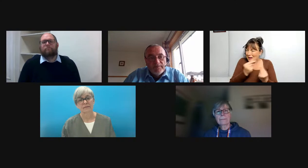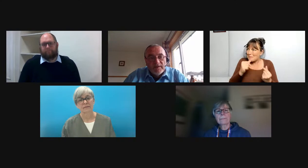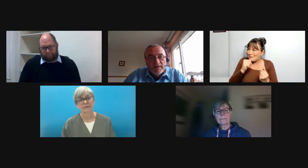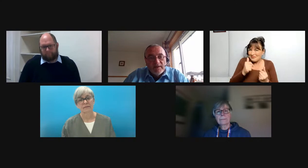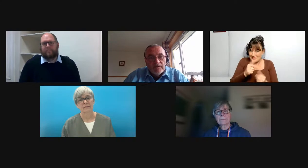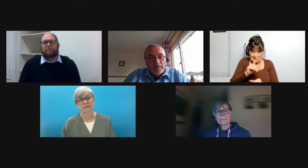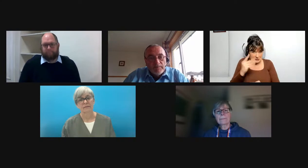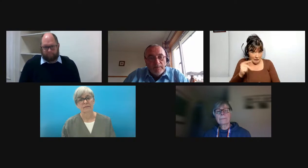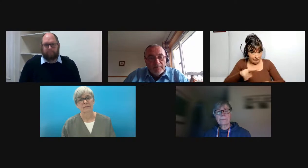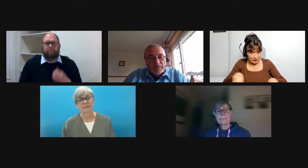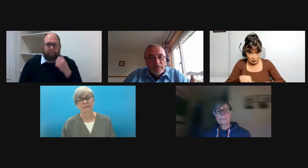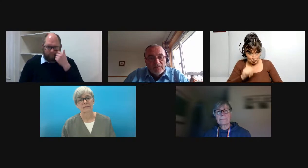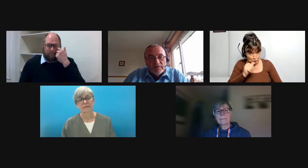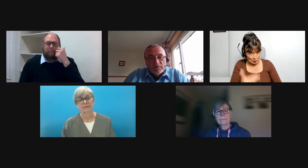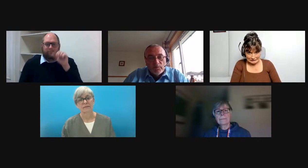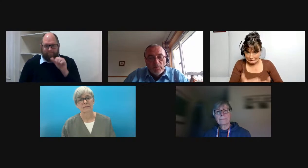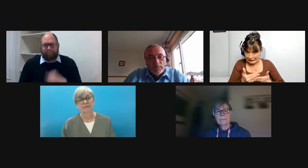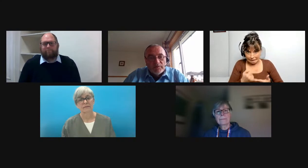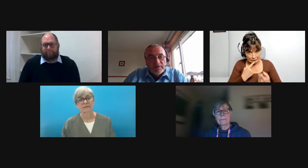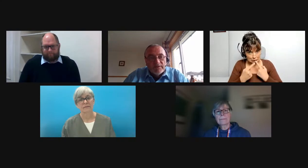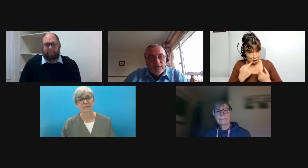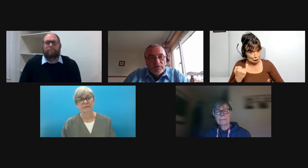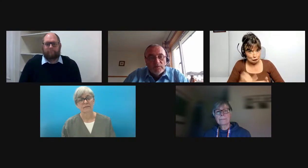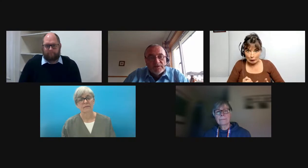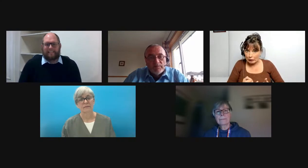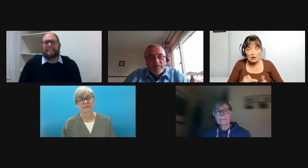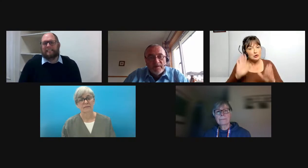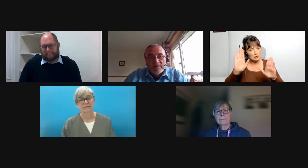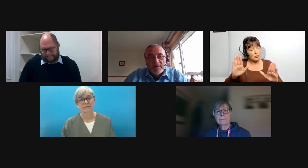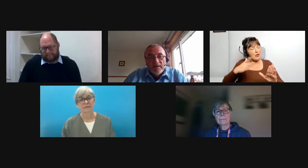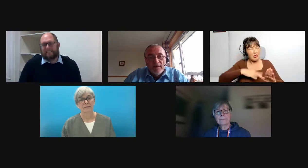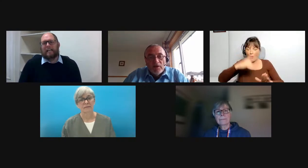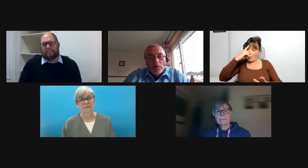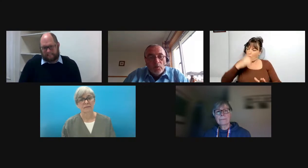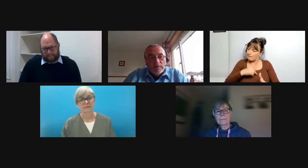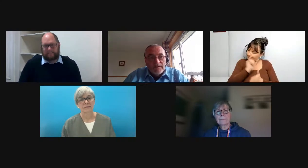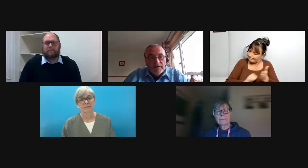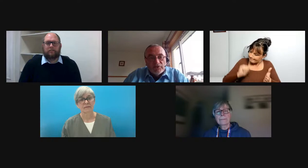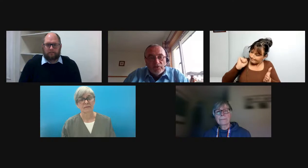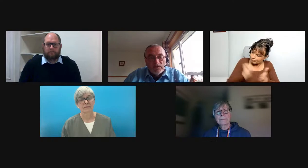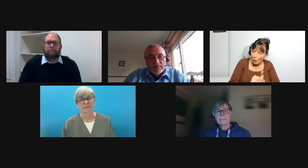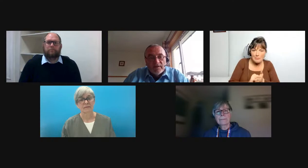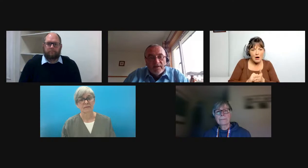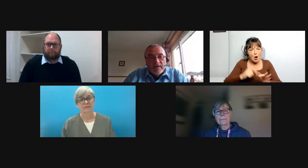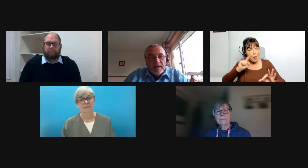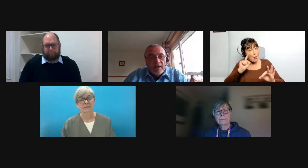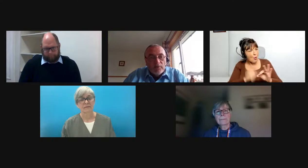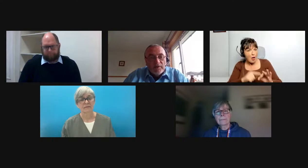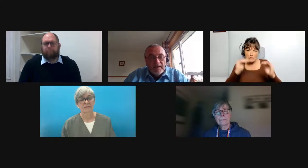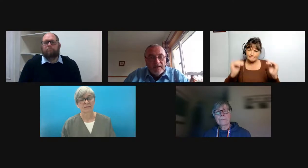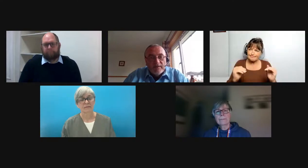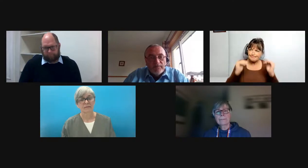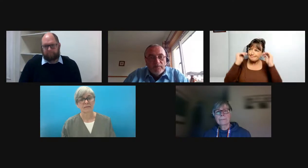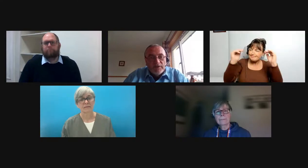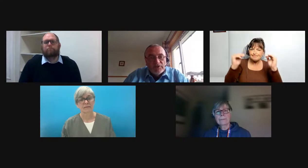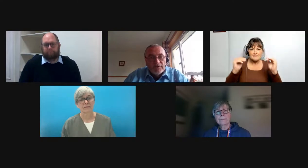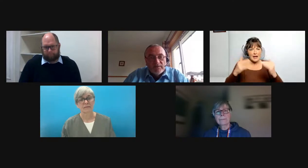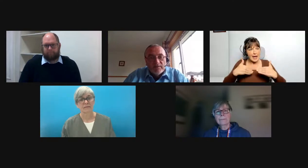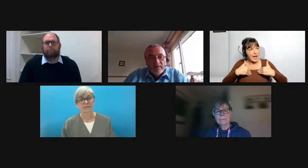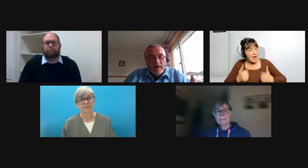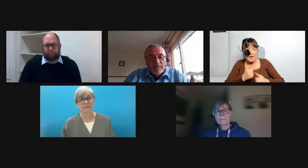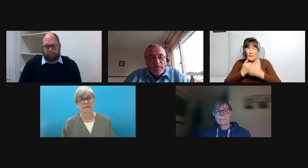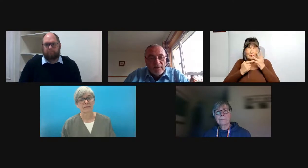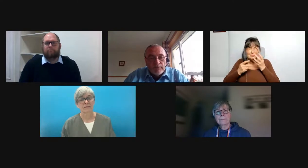safe for the people in Scotland. So what we were trying to do was to provide quality assured health and care